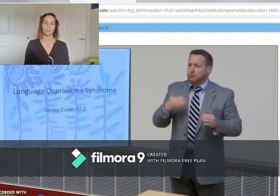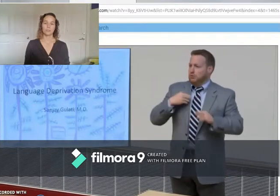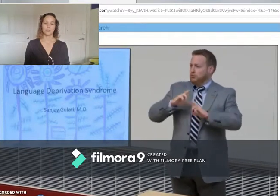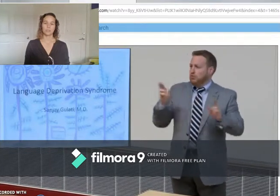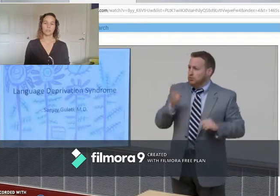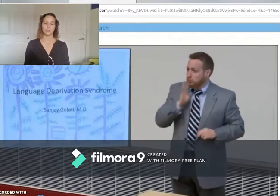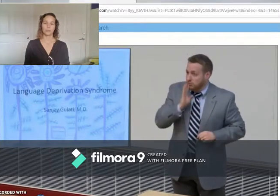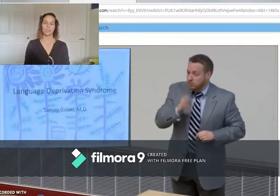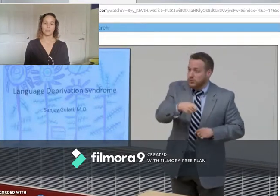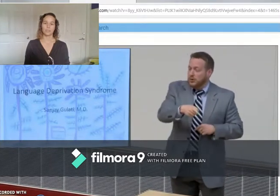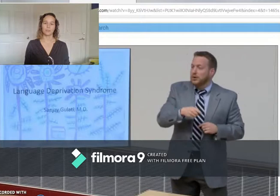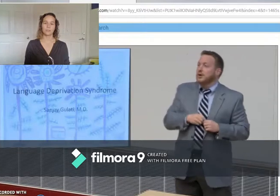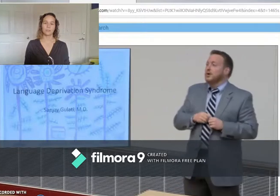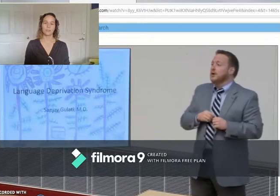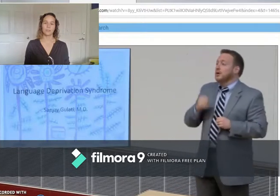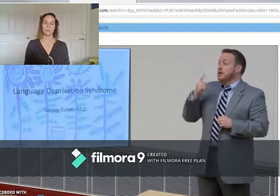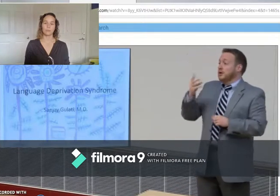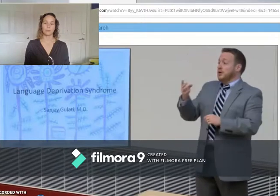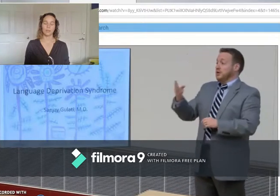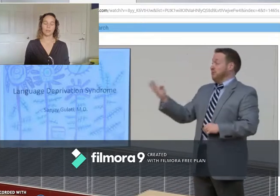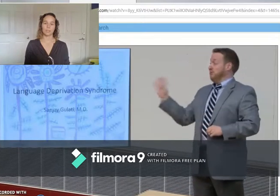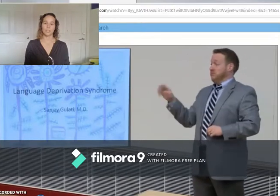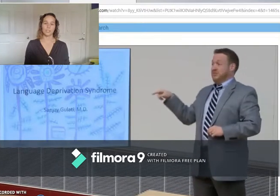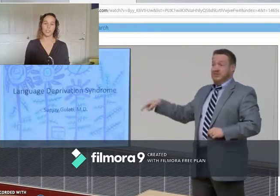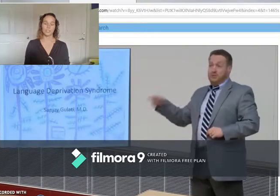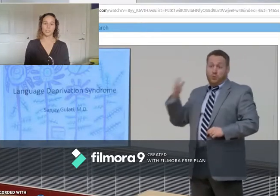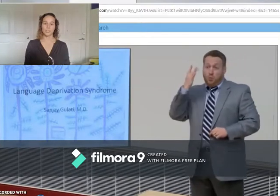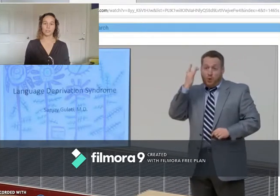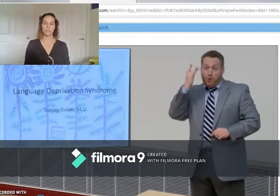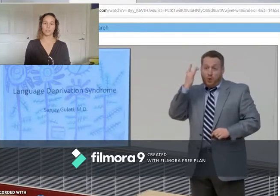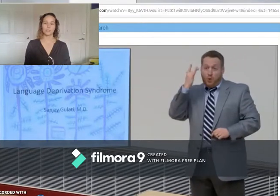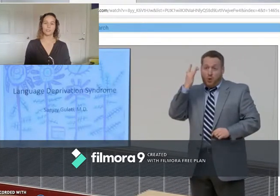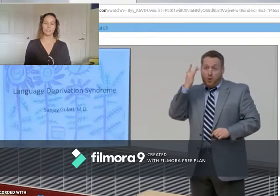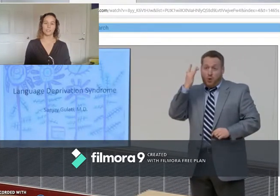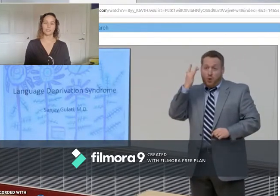The interpreter will interpret the question, and once Sanjay answers it,